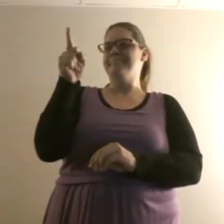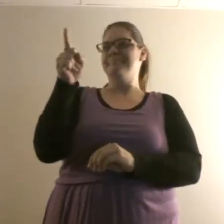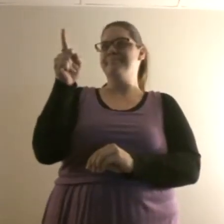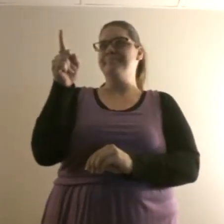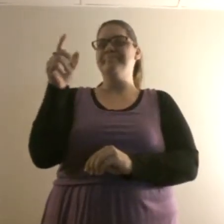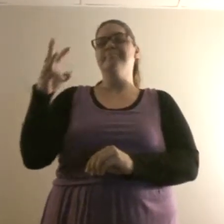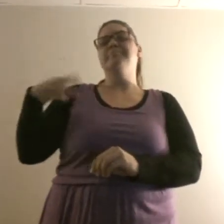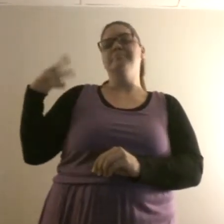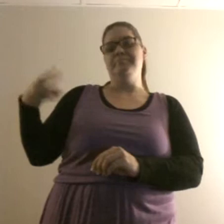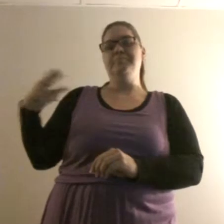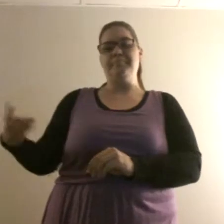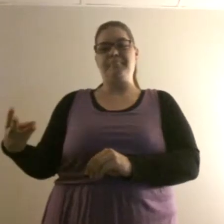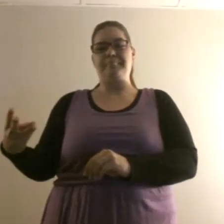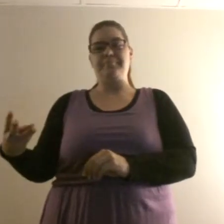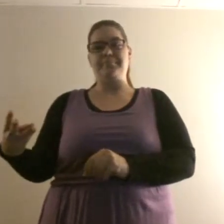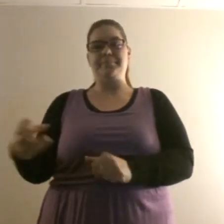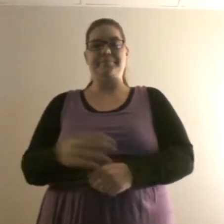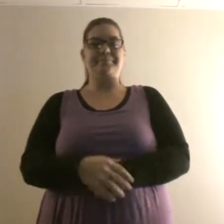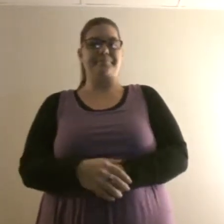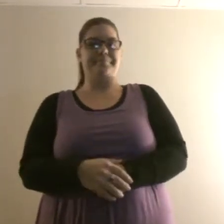So we have Britain's problems.